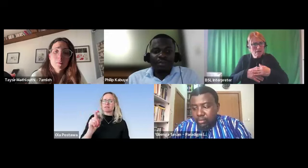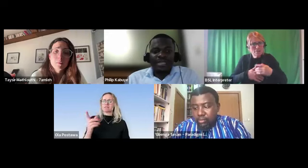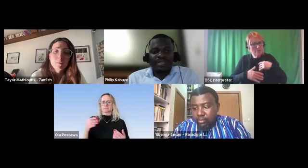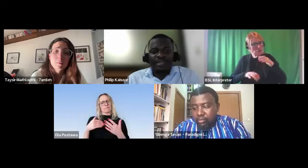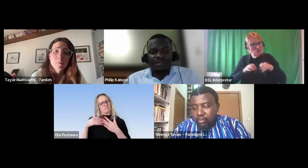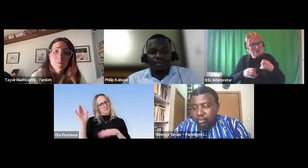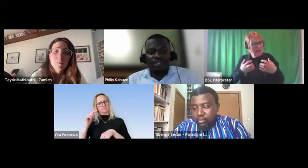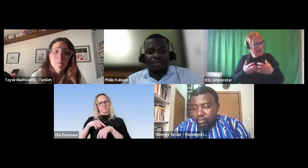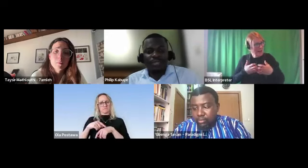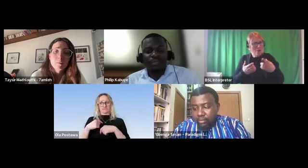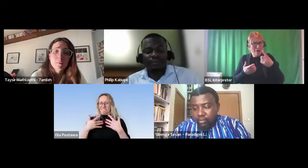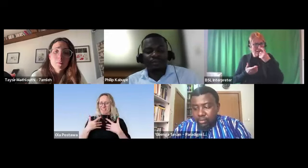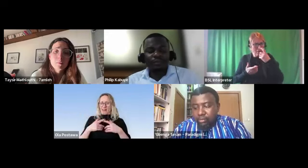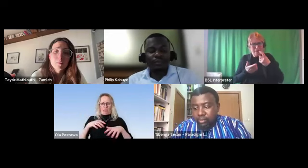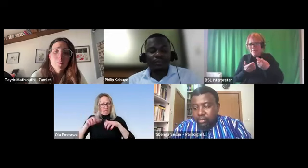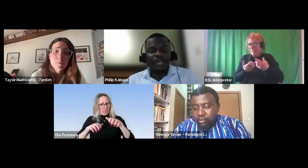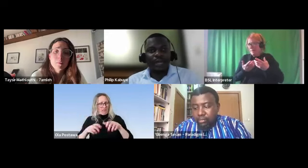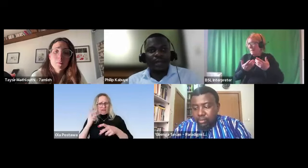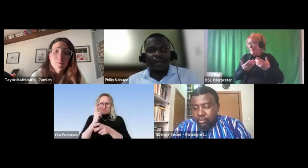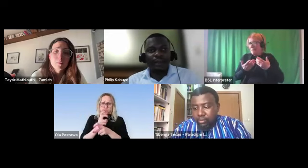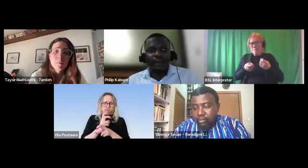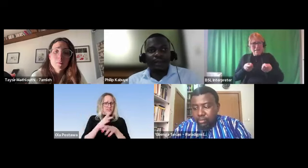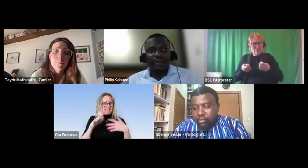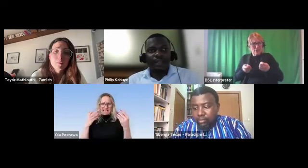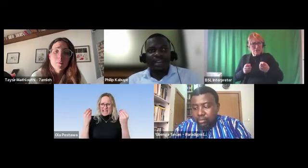we manage the chasm between